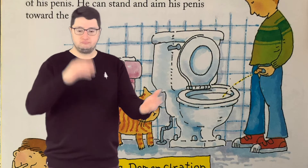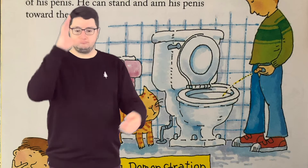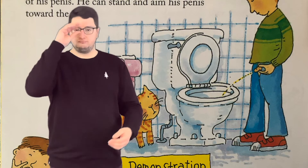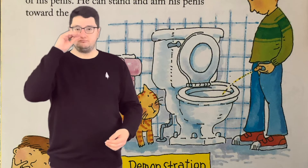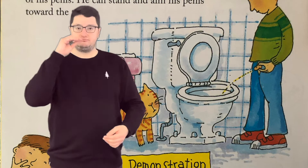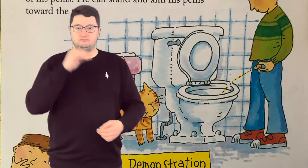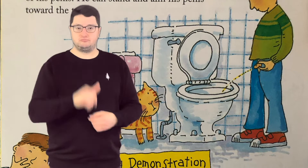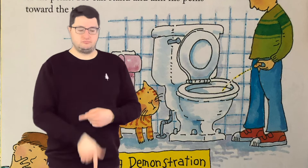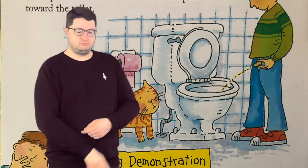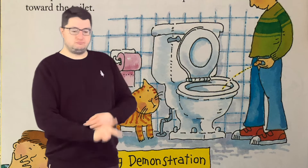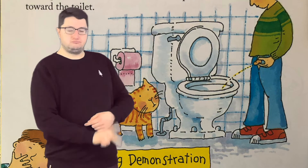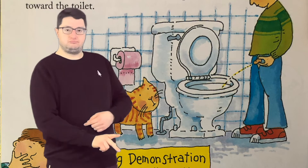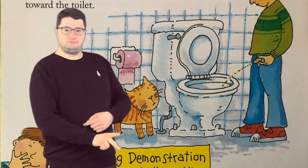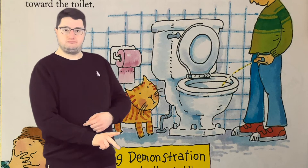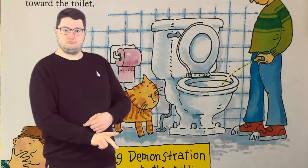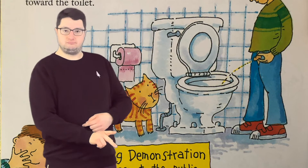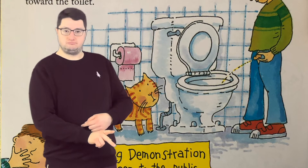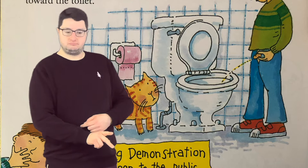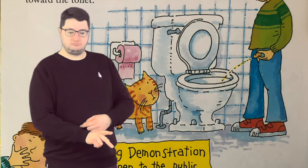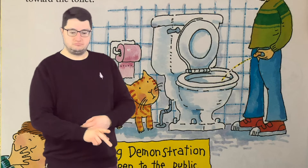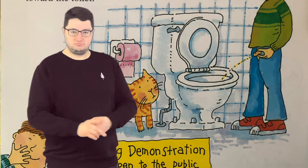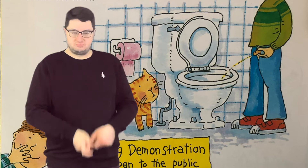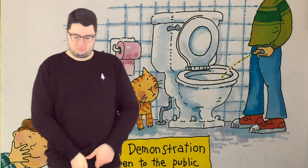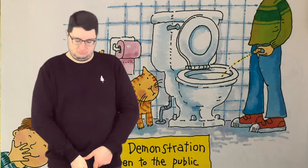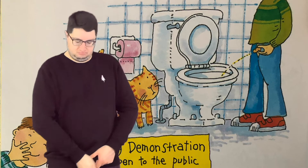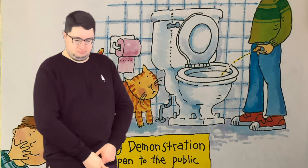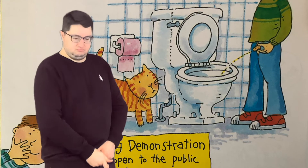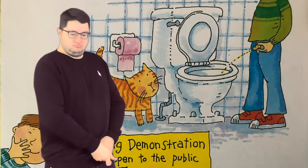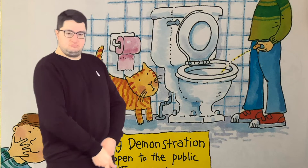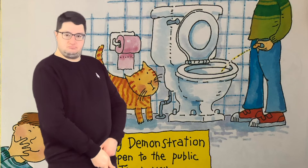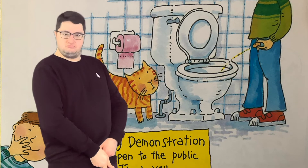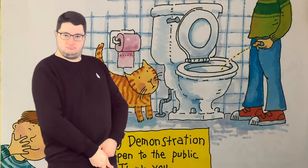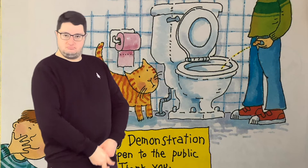penis. He can stand and aim his penis toward the toilet.